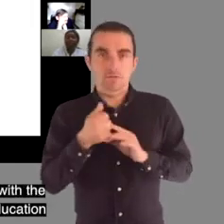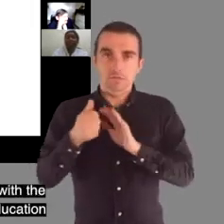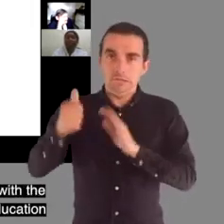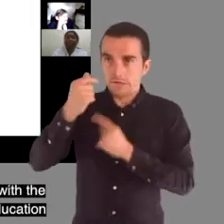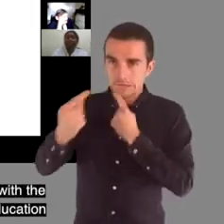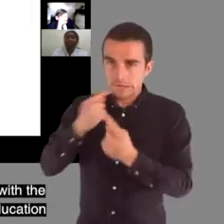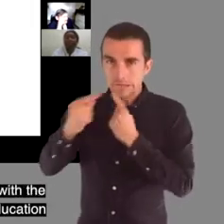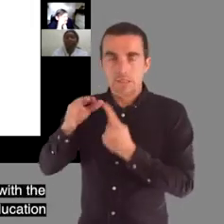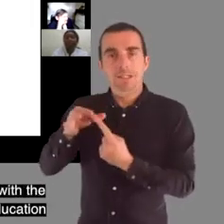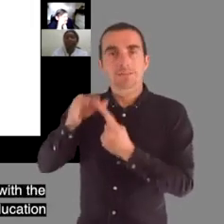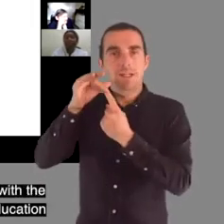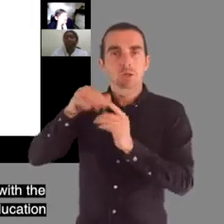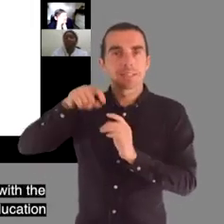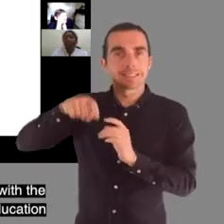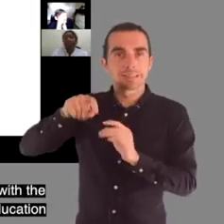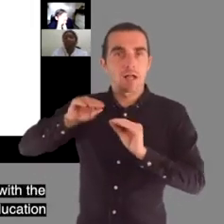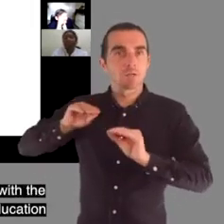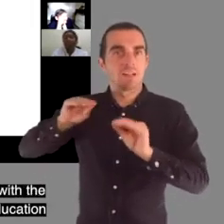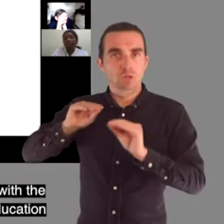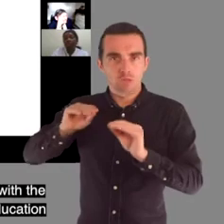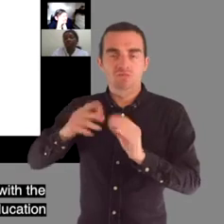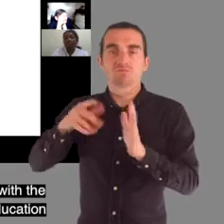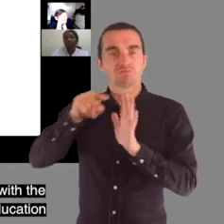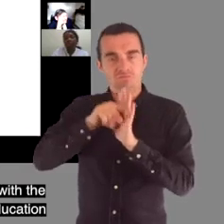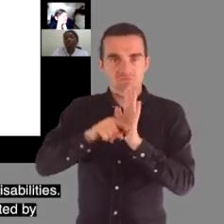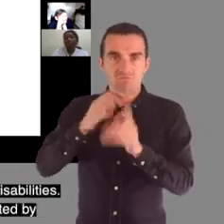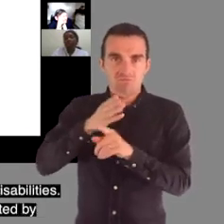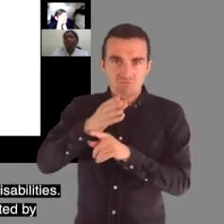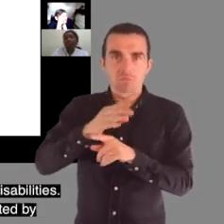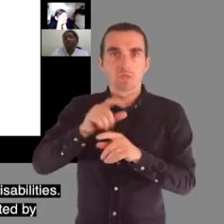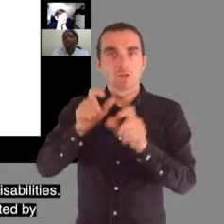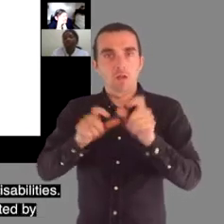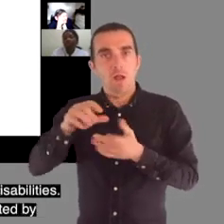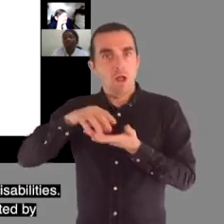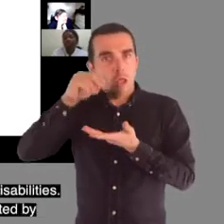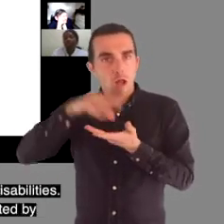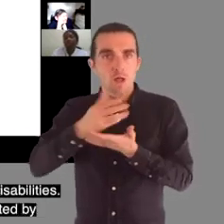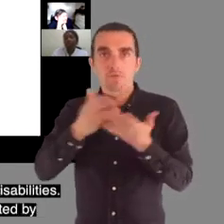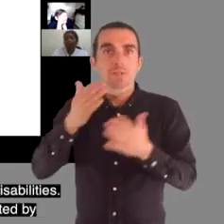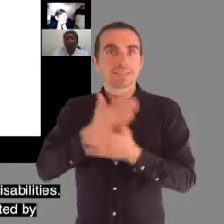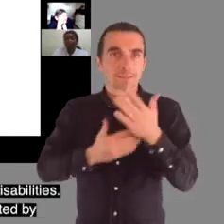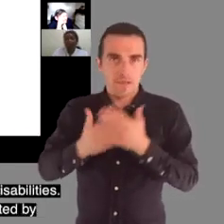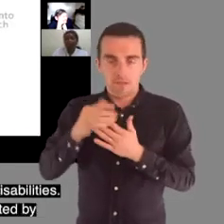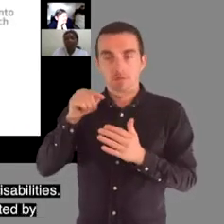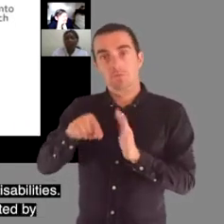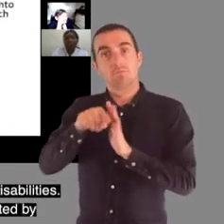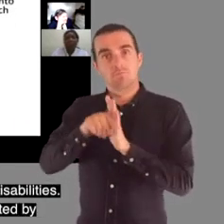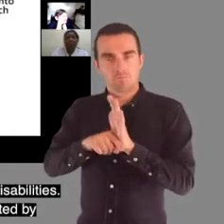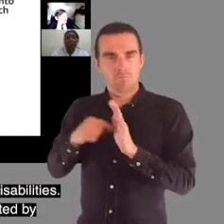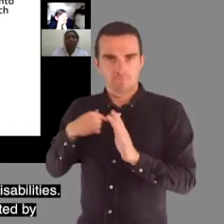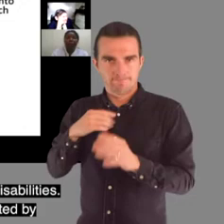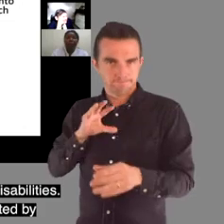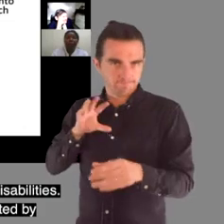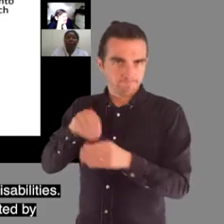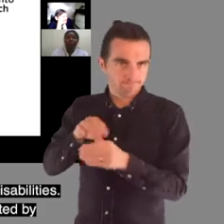has also worked closely with the Directorate of Special Needs Education on sector policy for learners with disabilities.